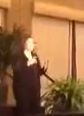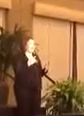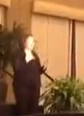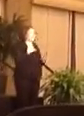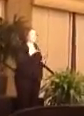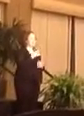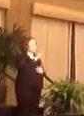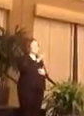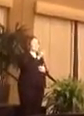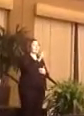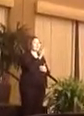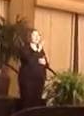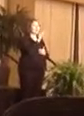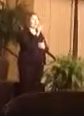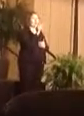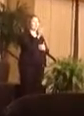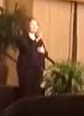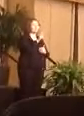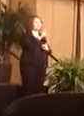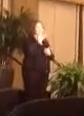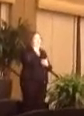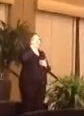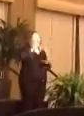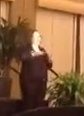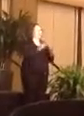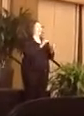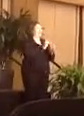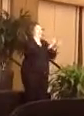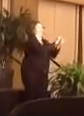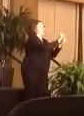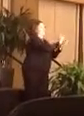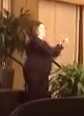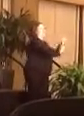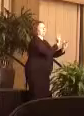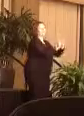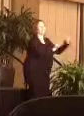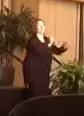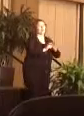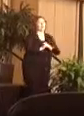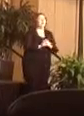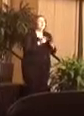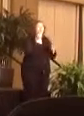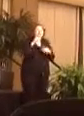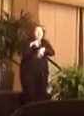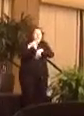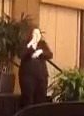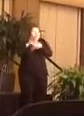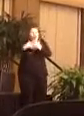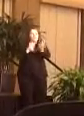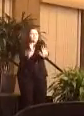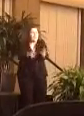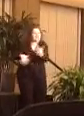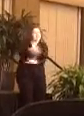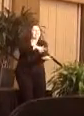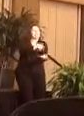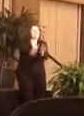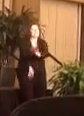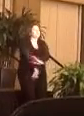people at the end of the day. Yeah. Like who has time for all that? So